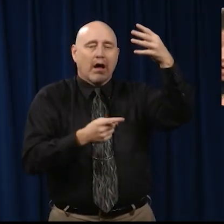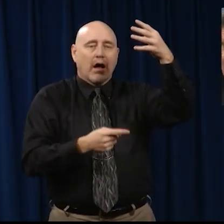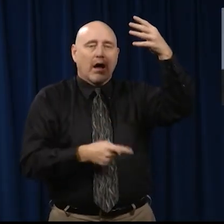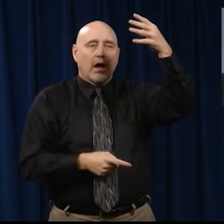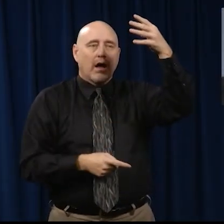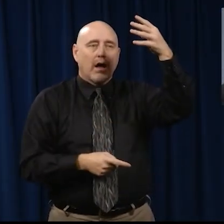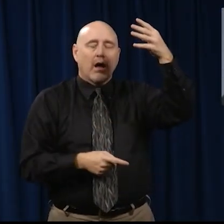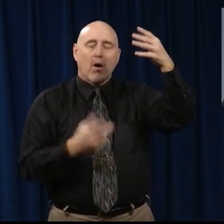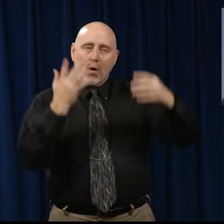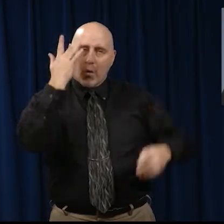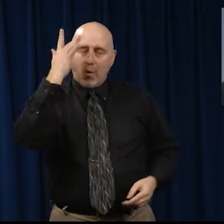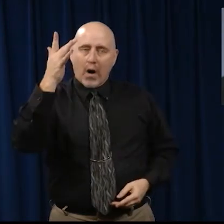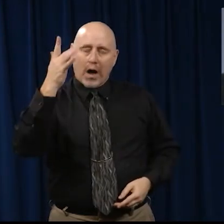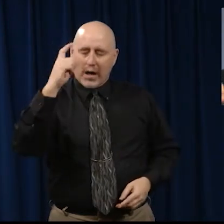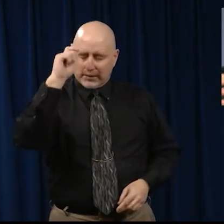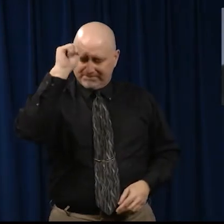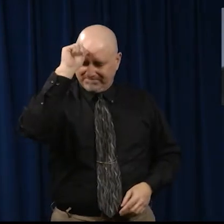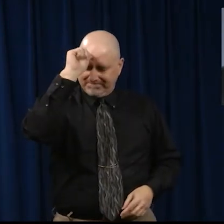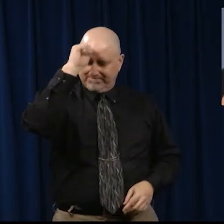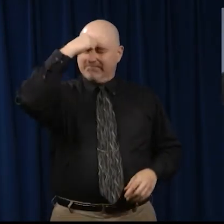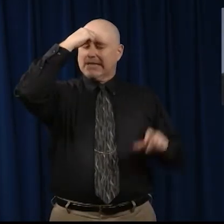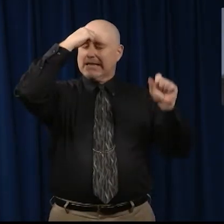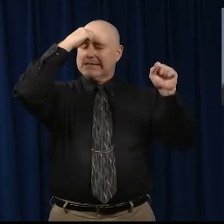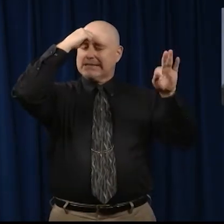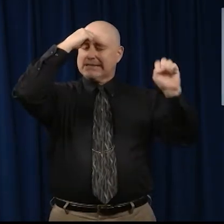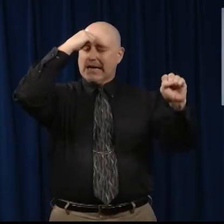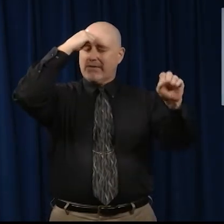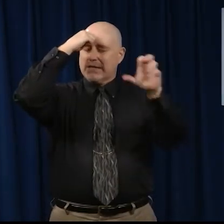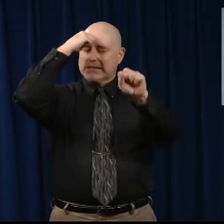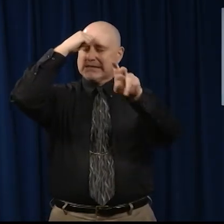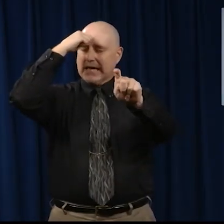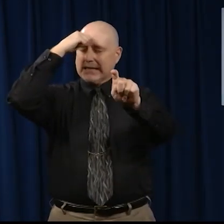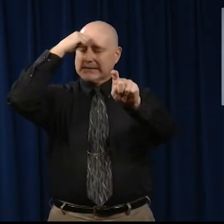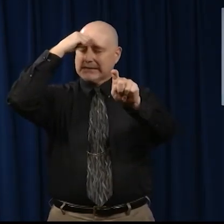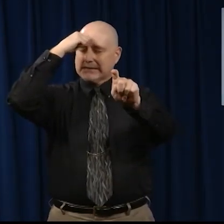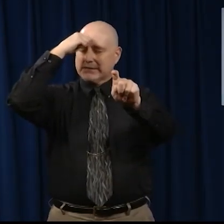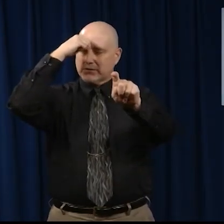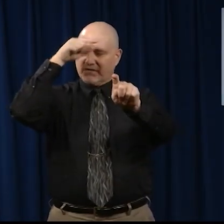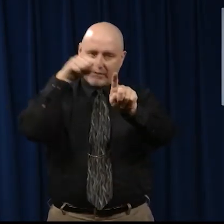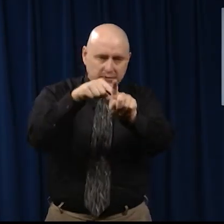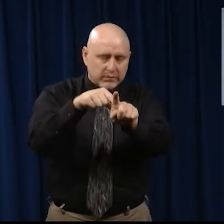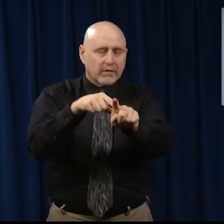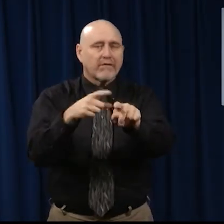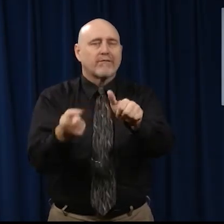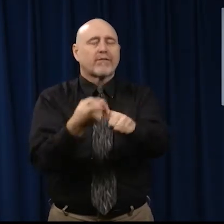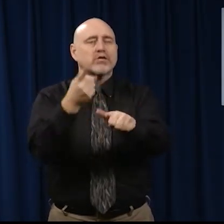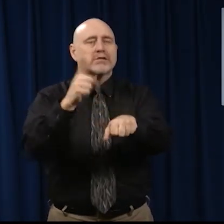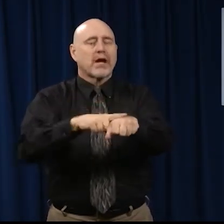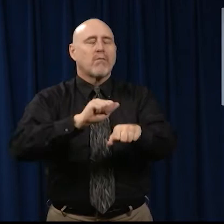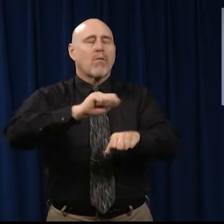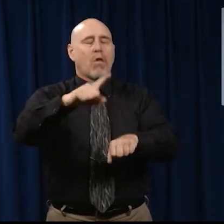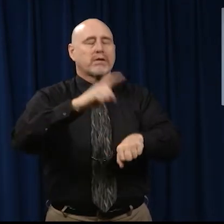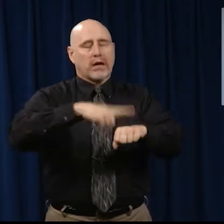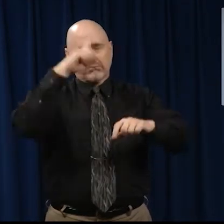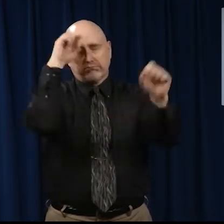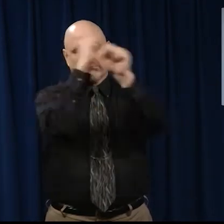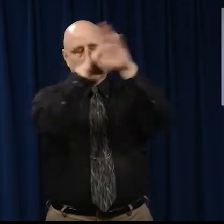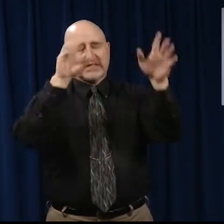kinds of things that can be safe. Why is the first thing that comes to your mind when you hear the term safe, the next word, the first thing that comes just